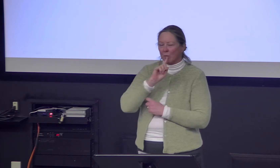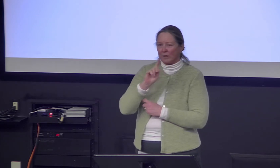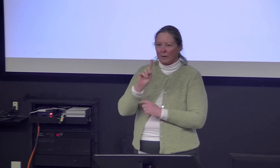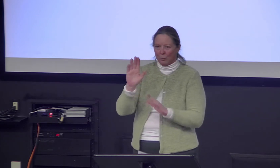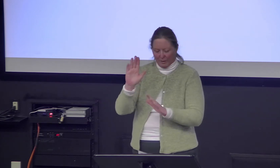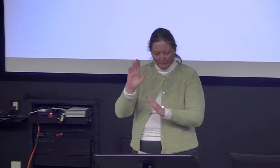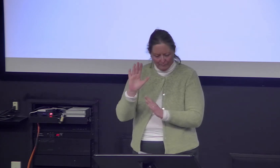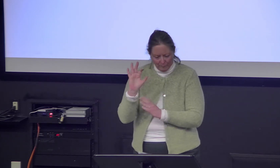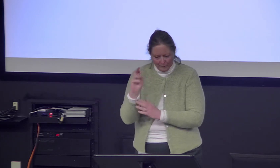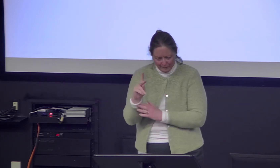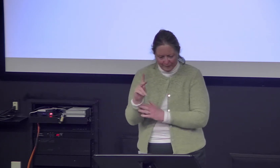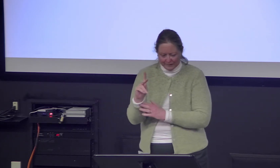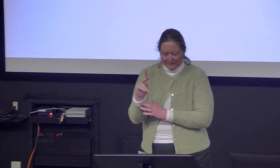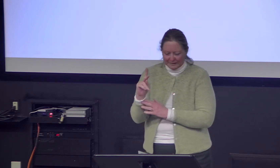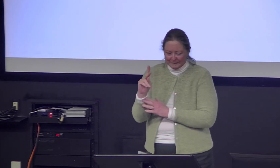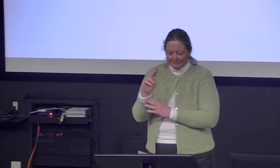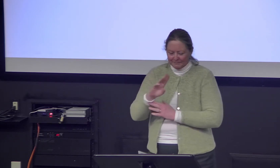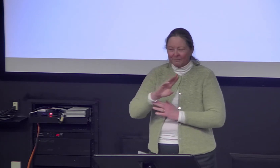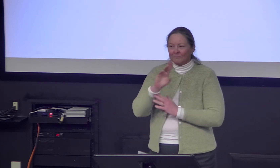Norm, which is a wonderful book.